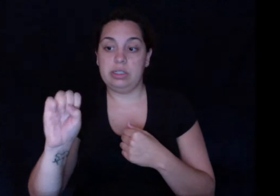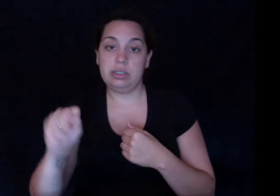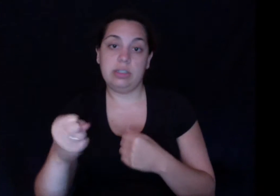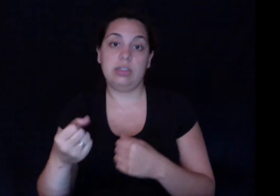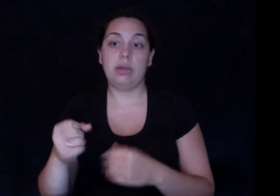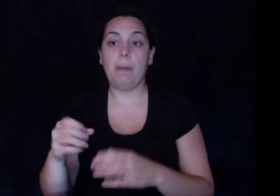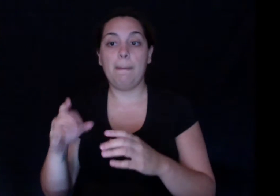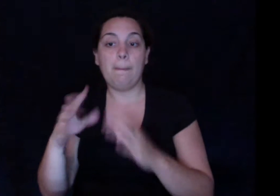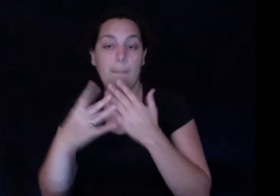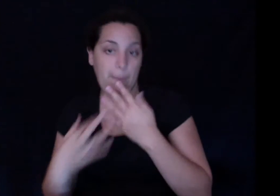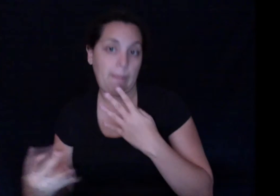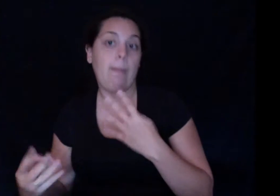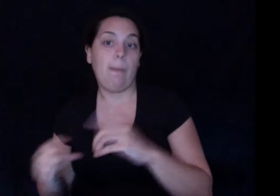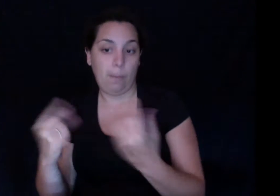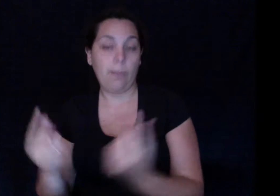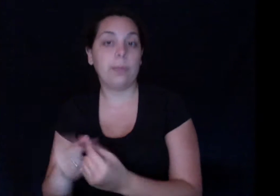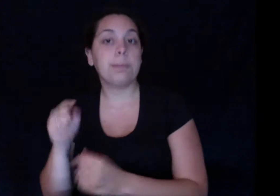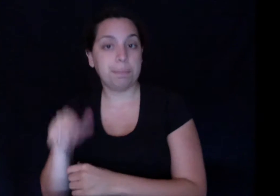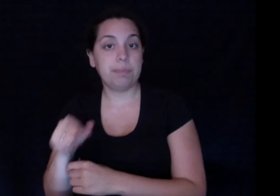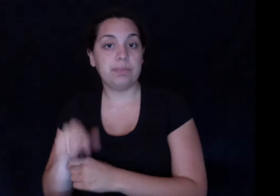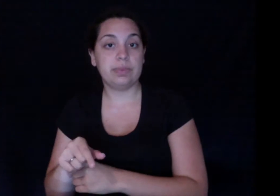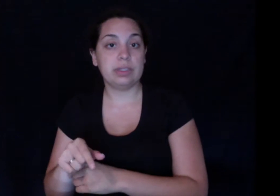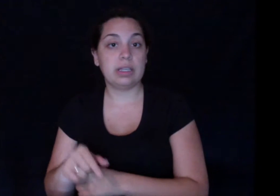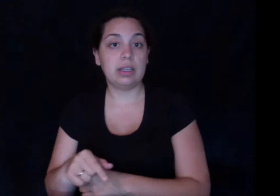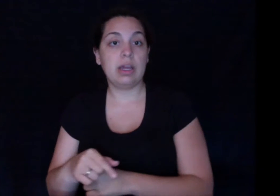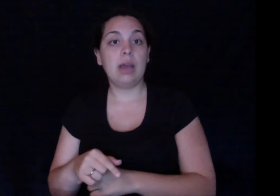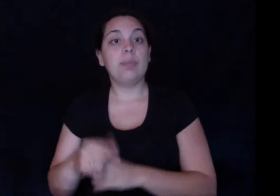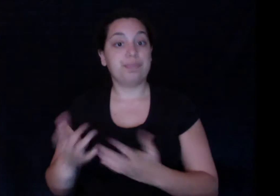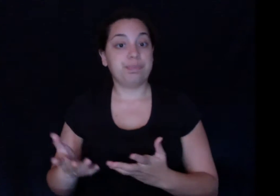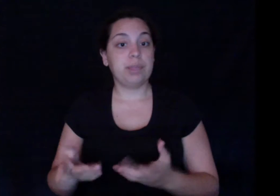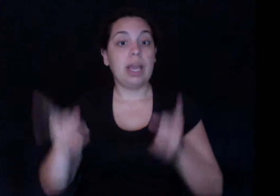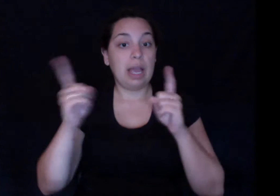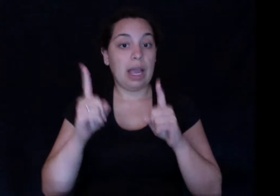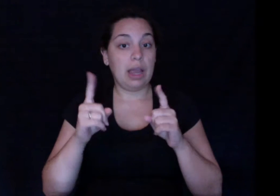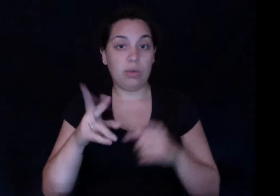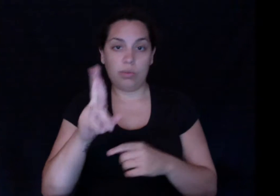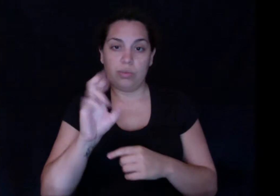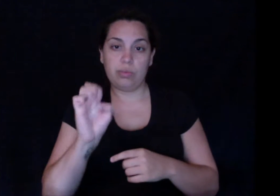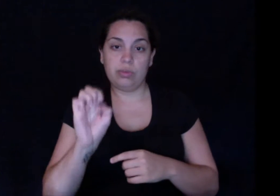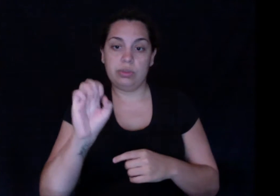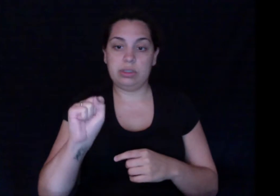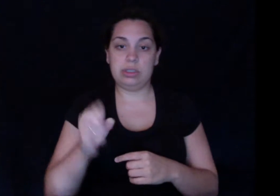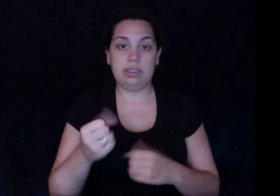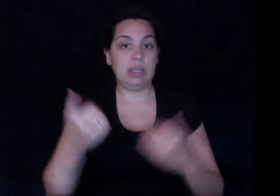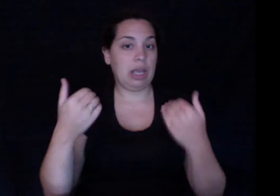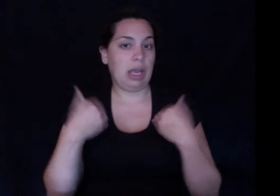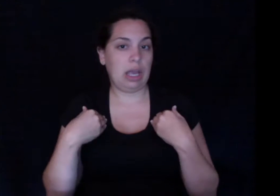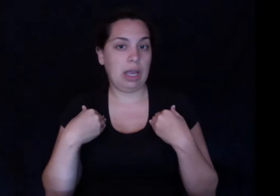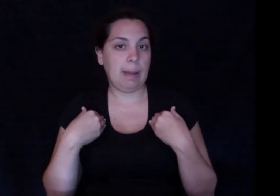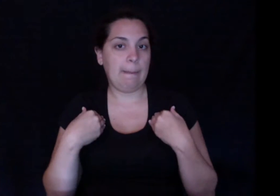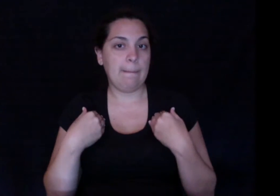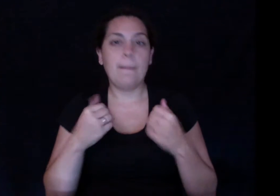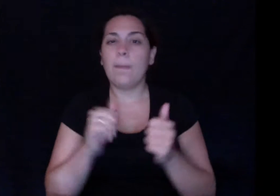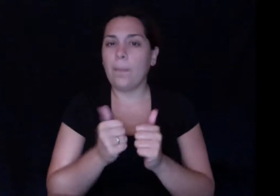or B or O or AB. People might also be aware of the plus or minus bit. So you might be known as A